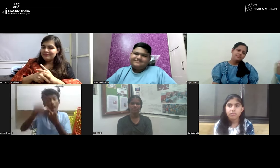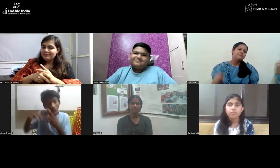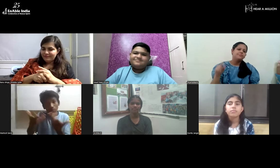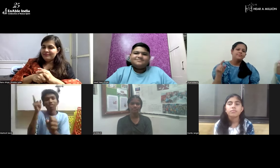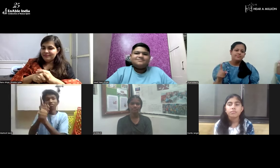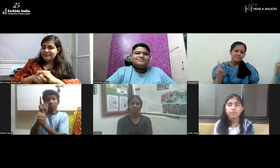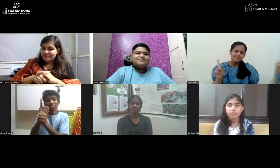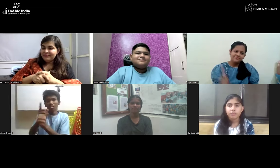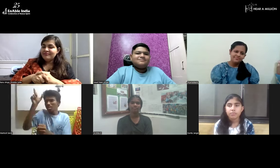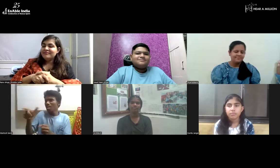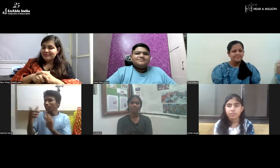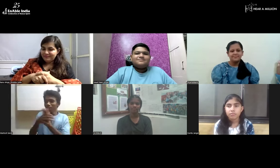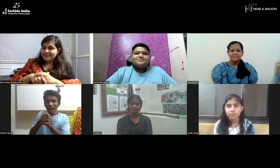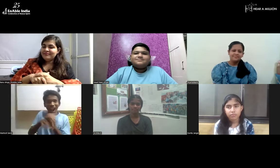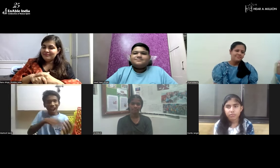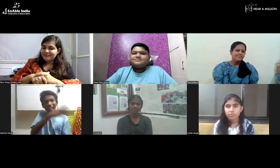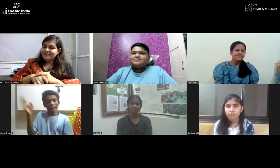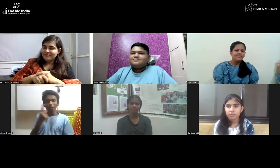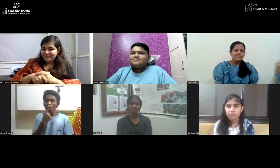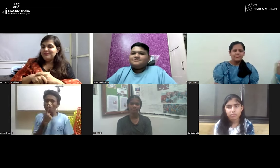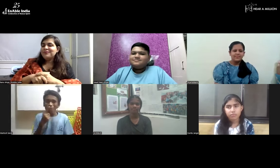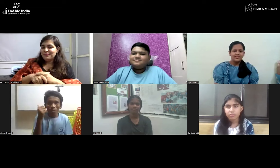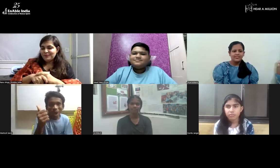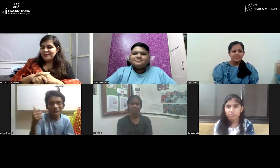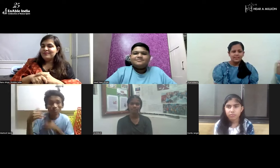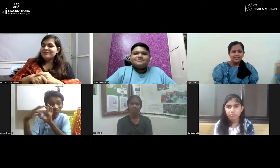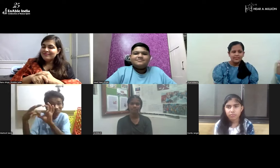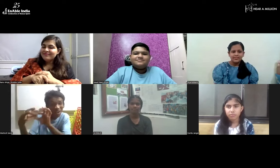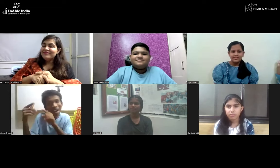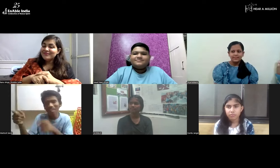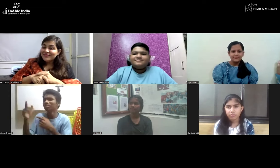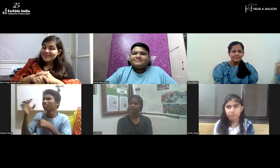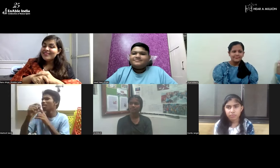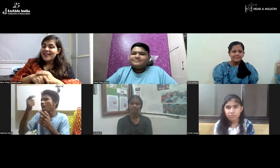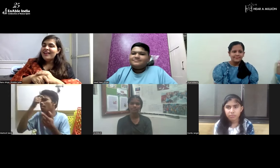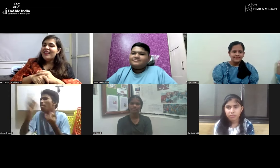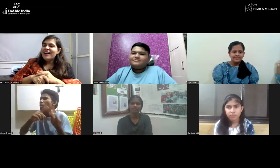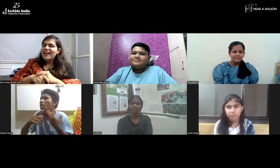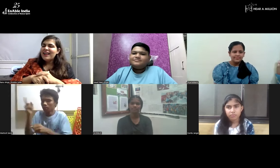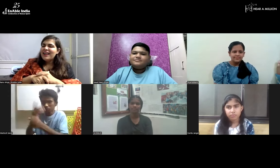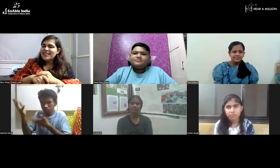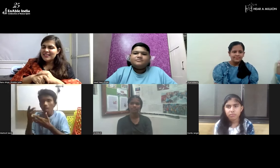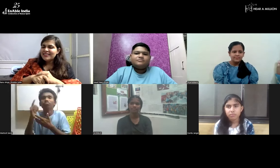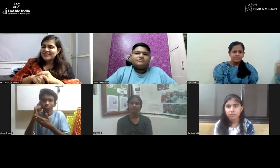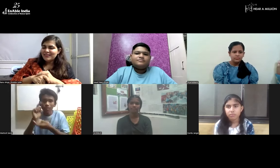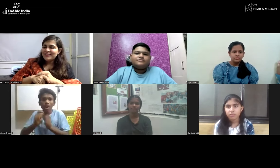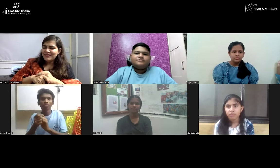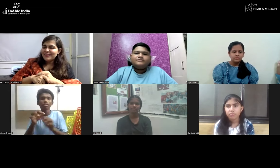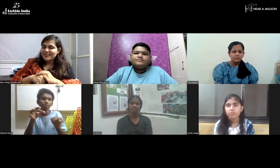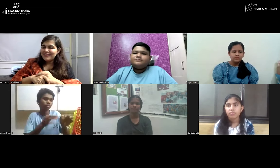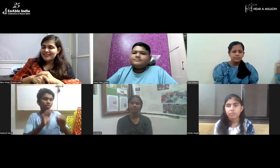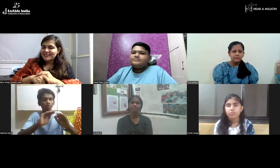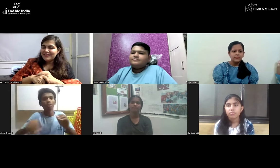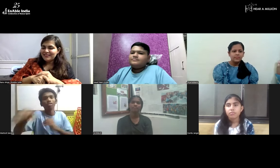Mantosh is saying if something repetitively happens, so you must openly speak about it so they are more calm. Then you will be more Yes,